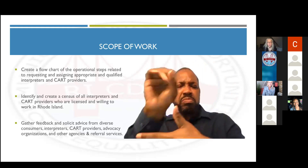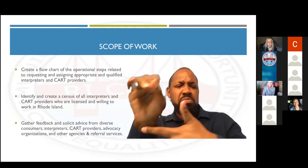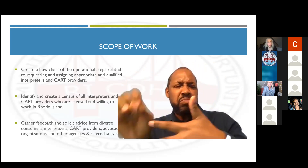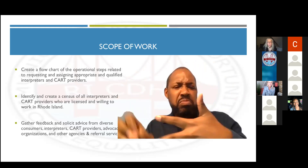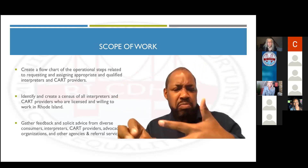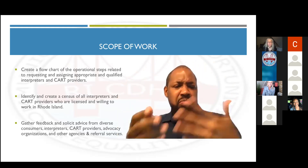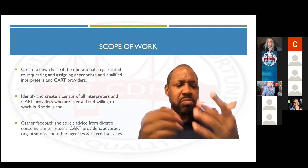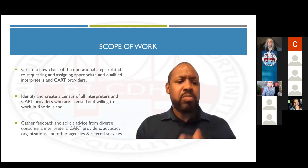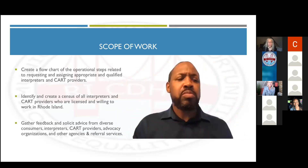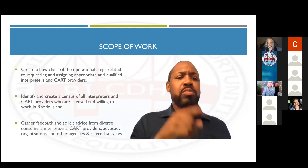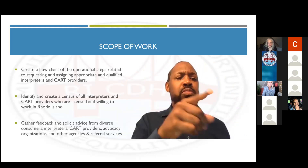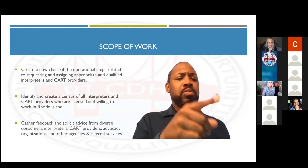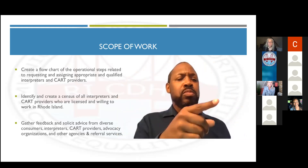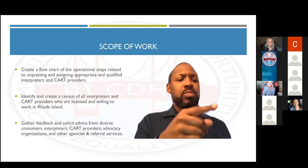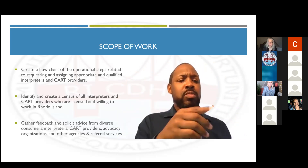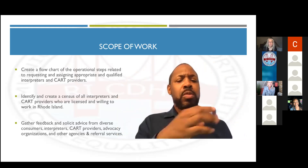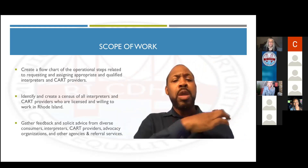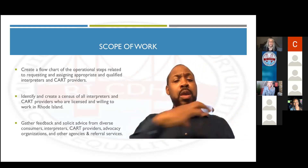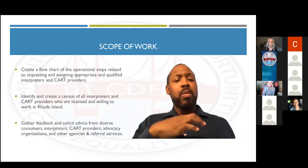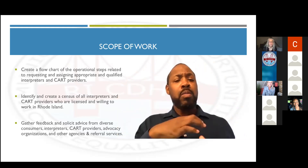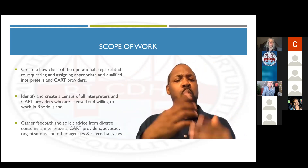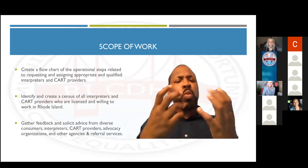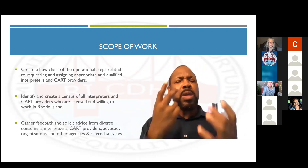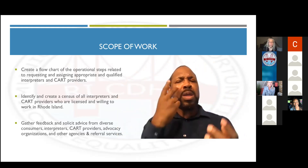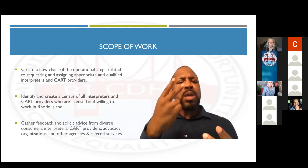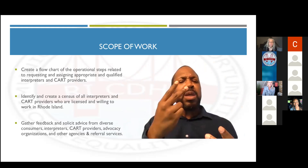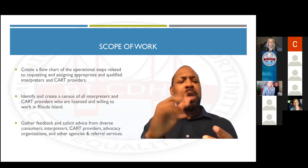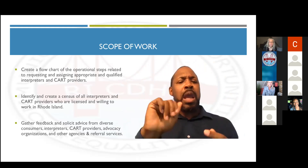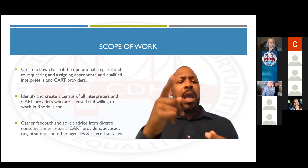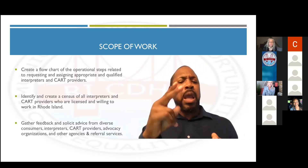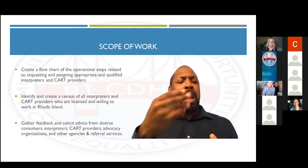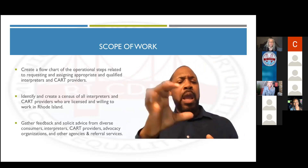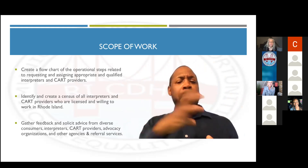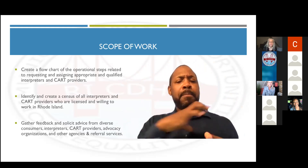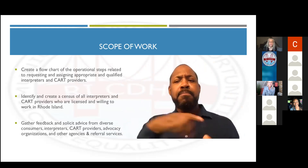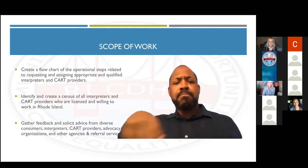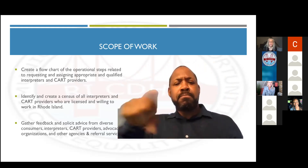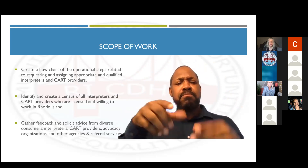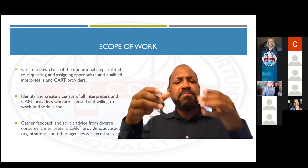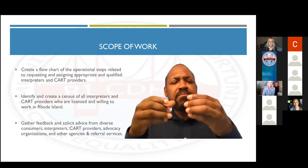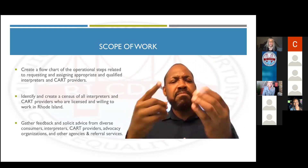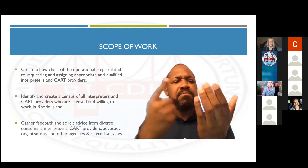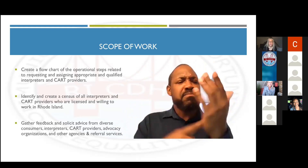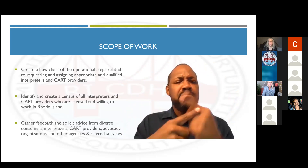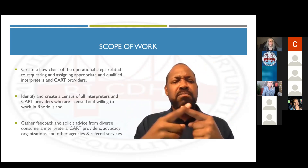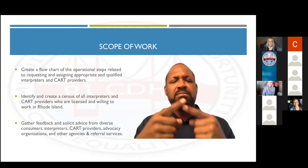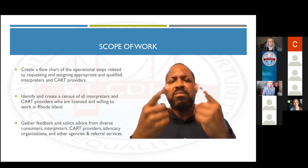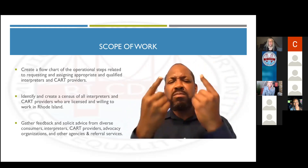So once you identify some of the areas that you're going to be working on, the committee will